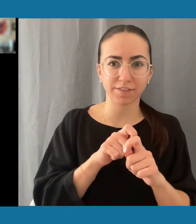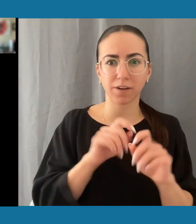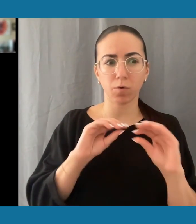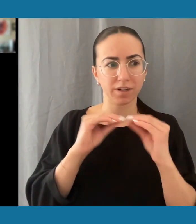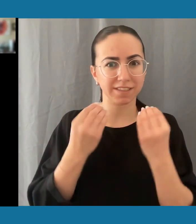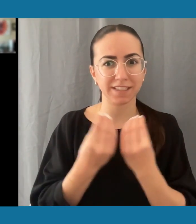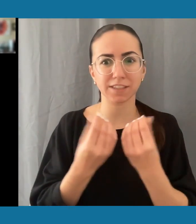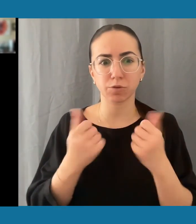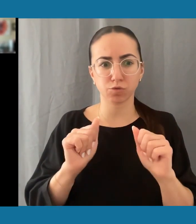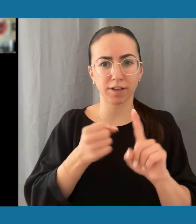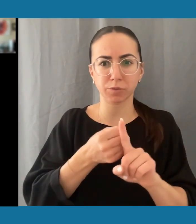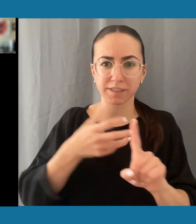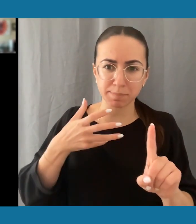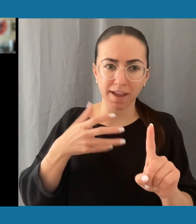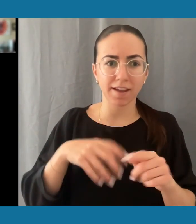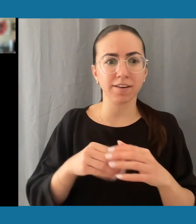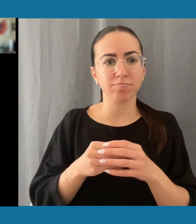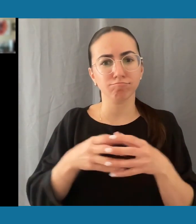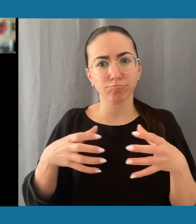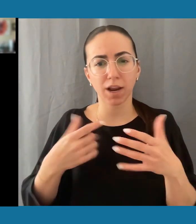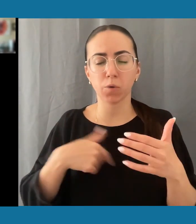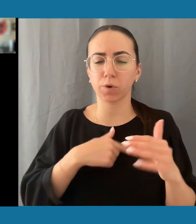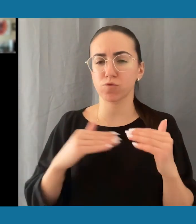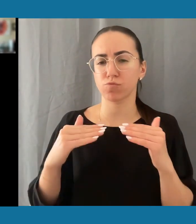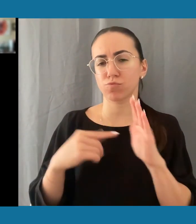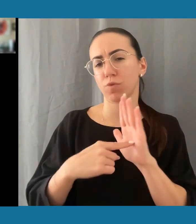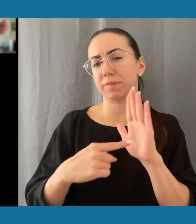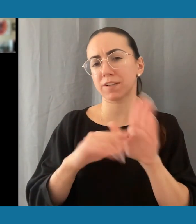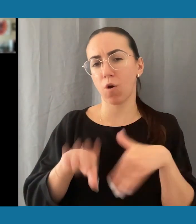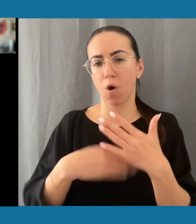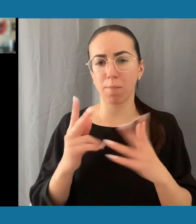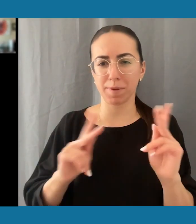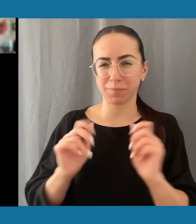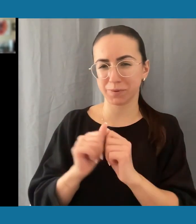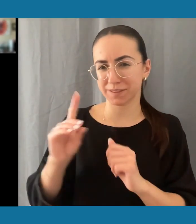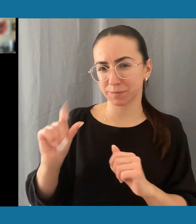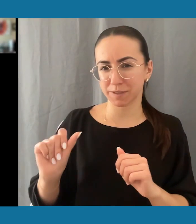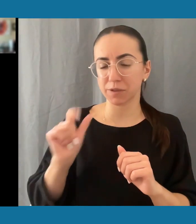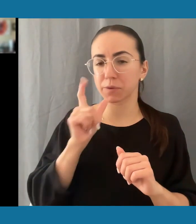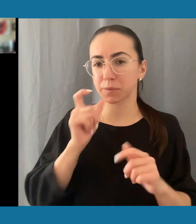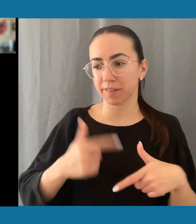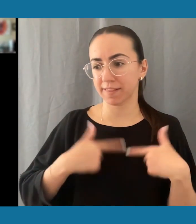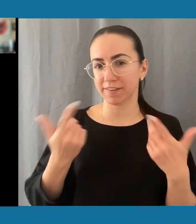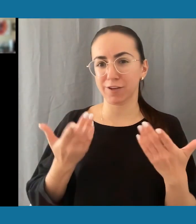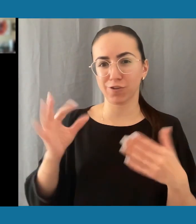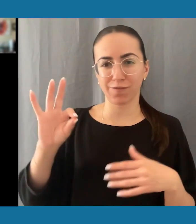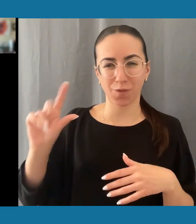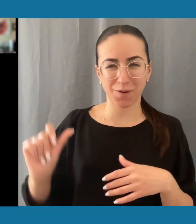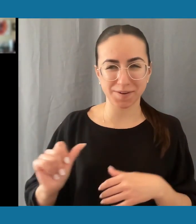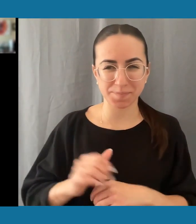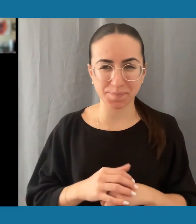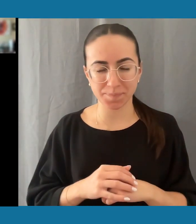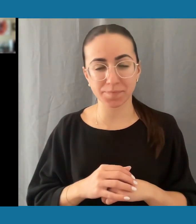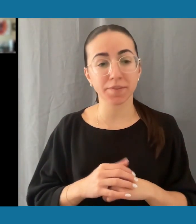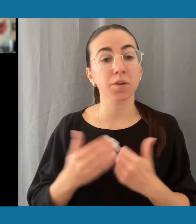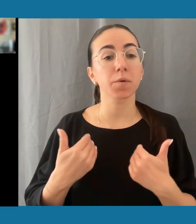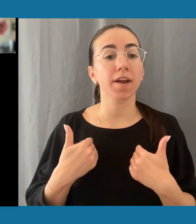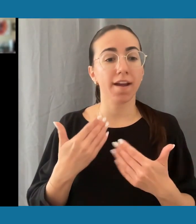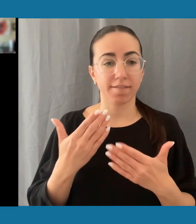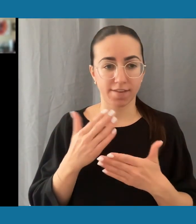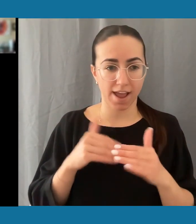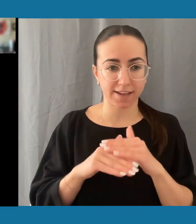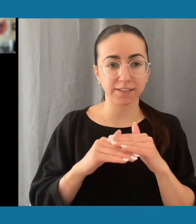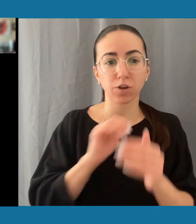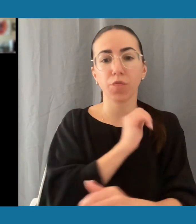and we represent all people with disabilities who are residents of Florida. We have access authority to